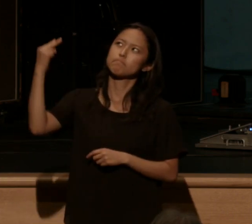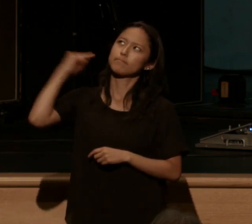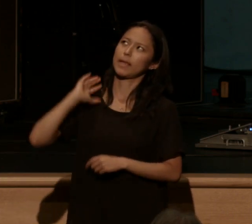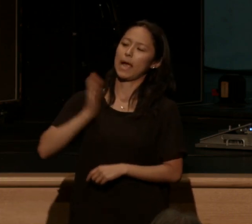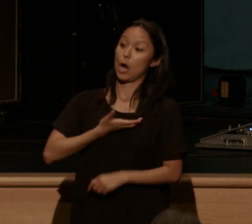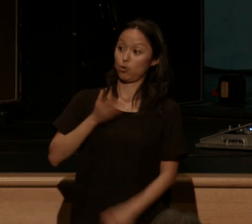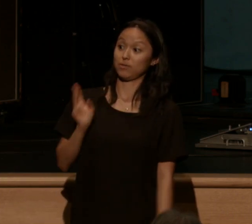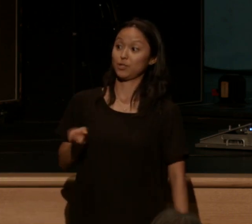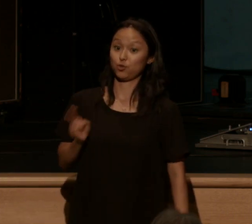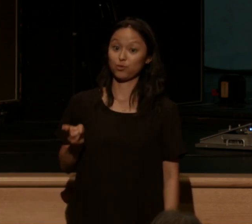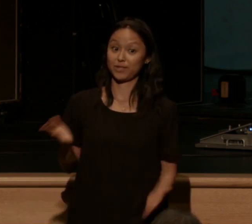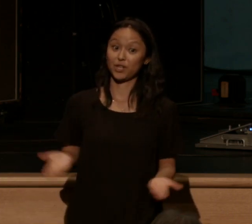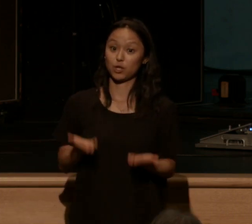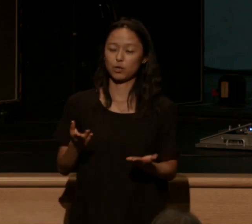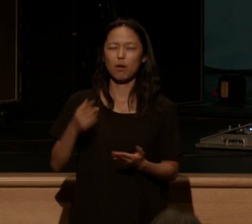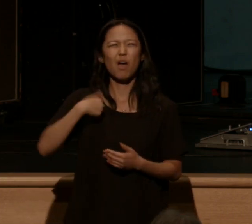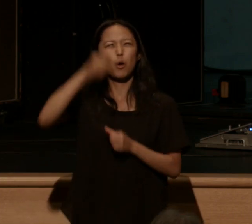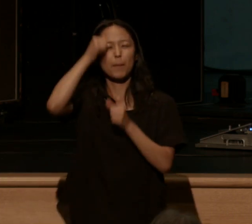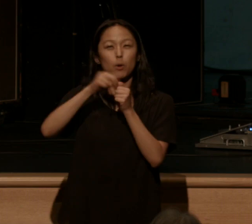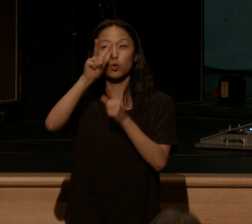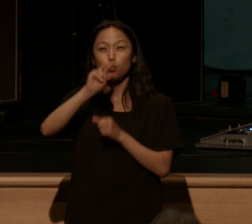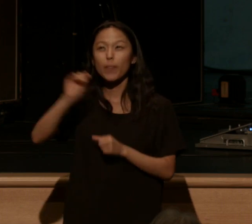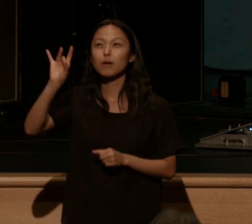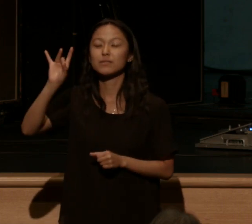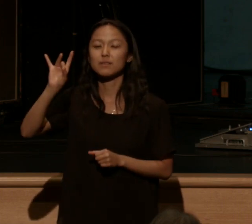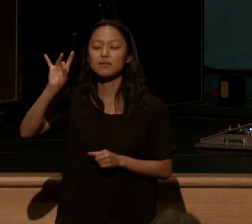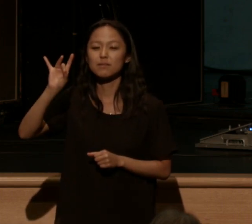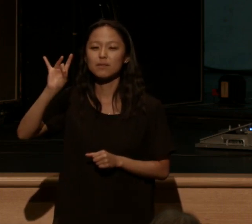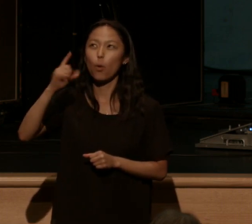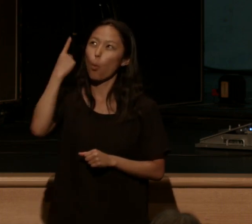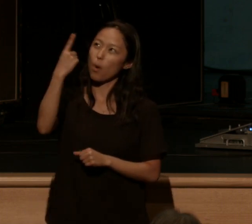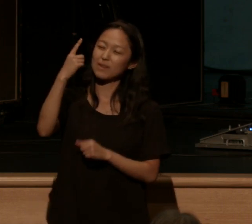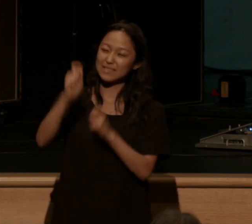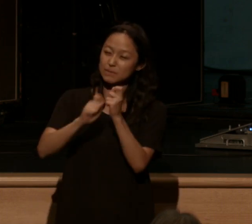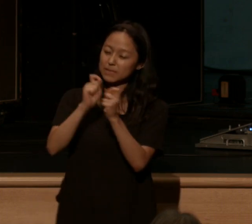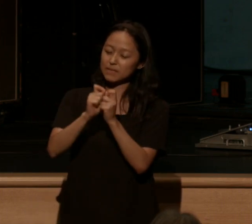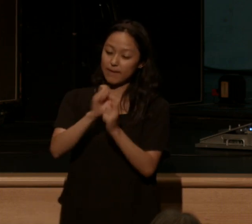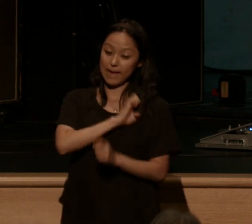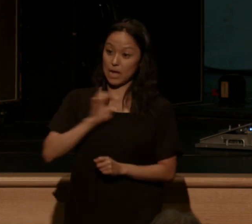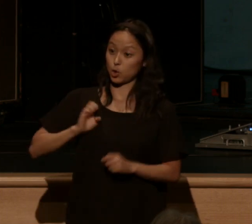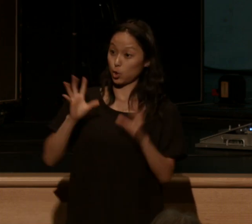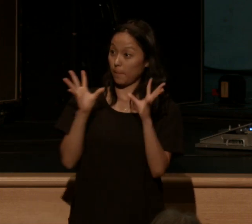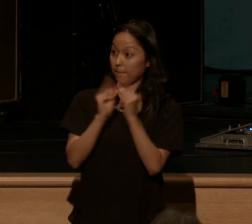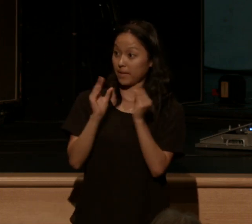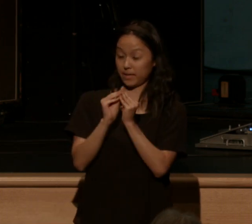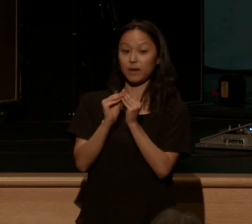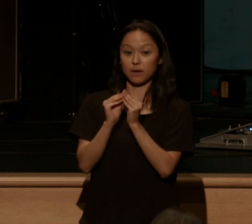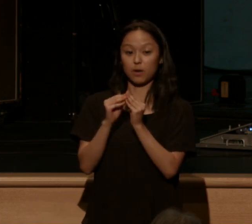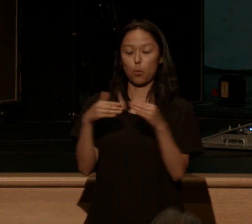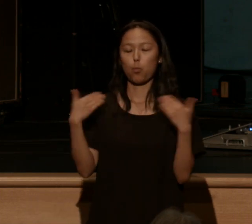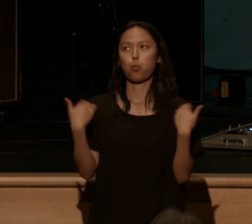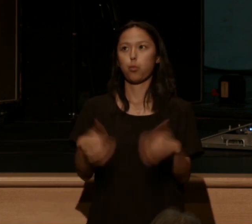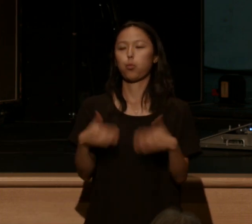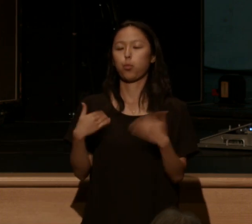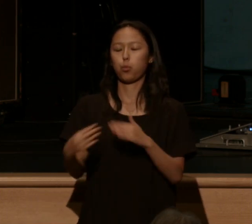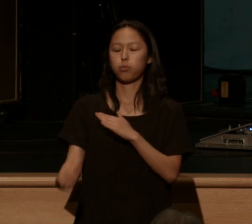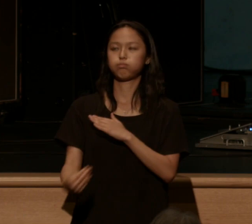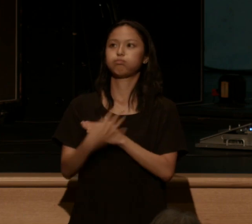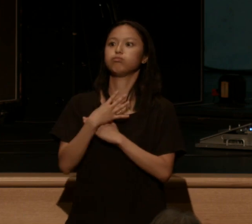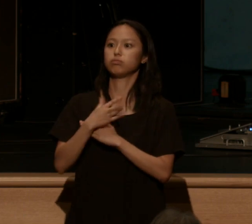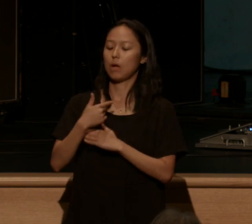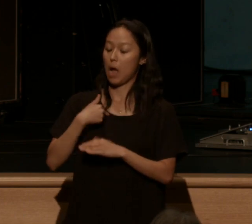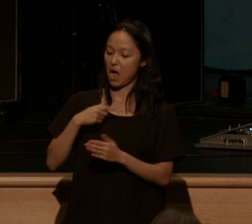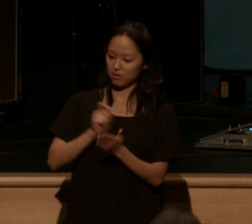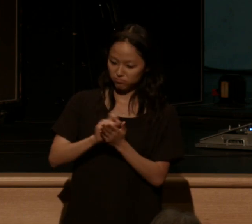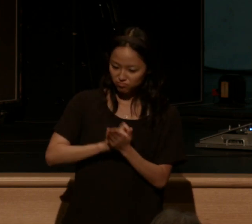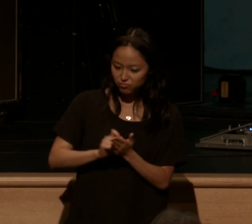history. And I remember in 2008, one very, very specific elder meeting was such a profound influence on my life. I journaled